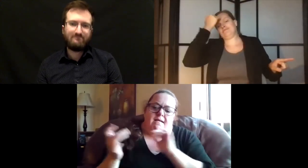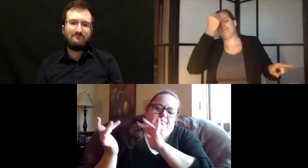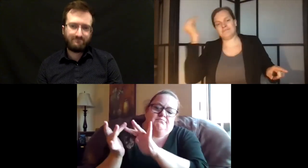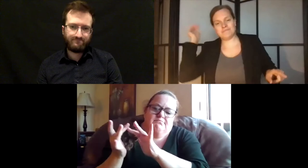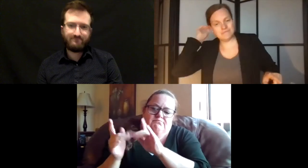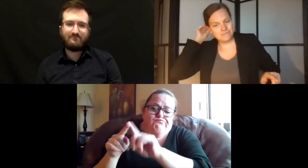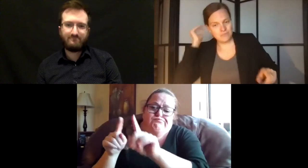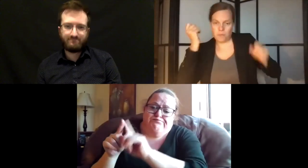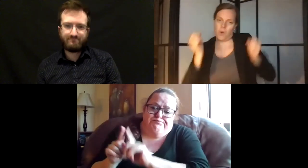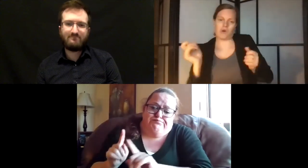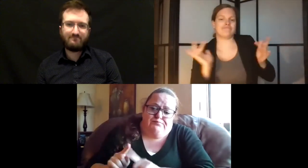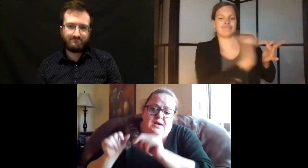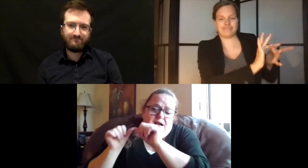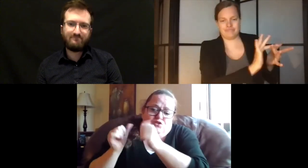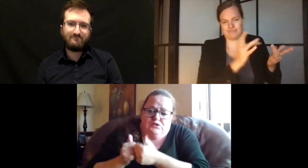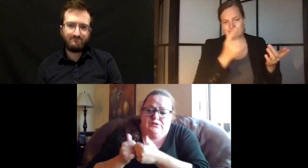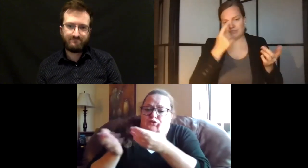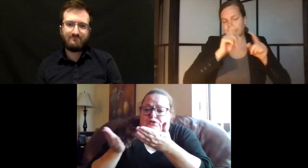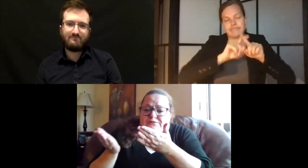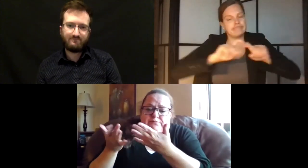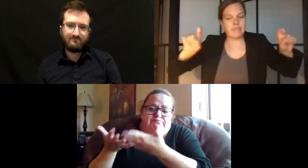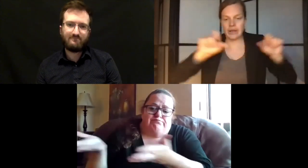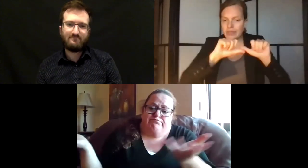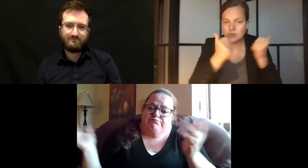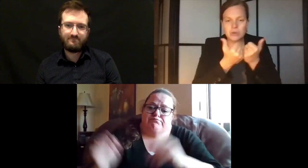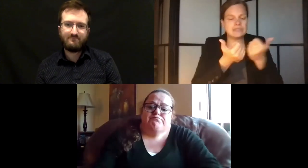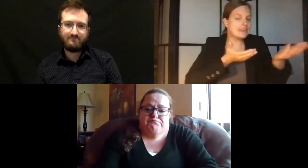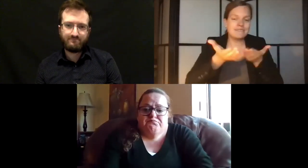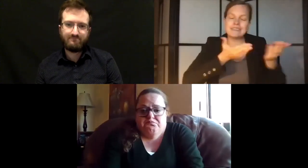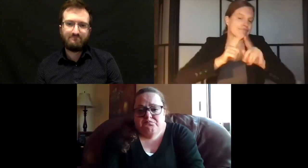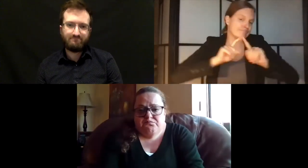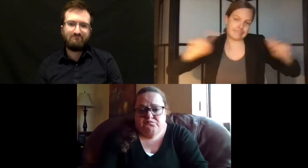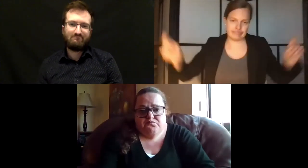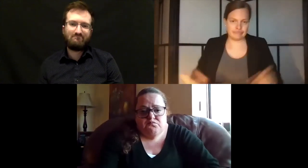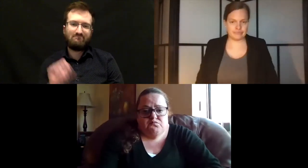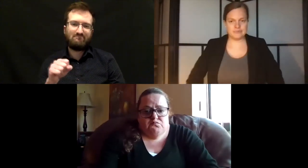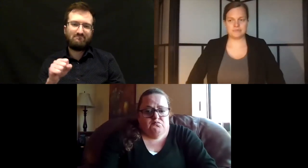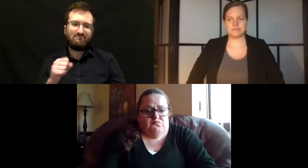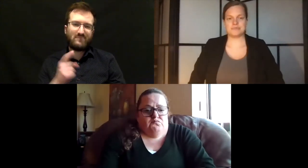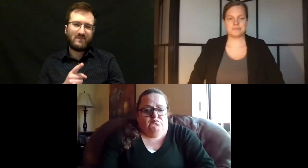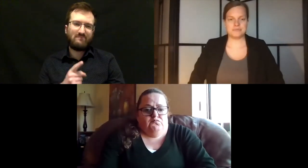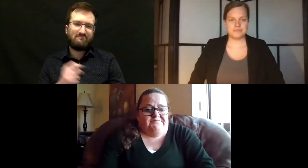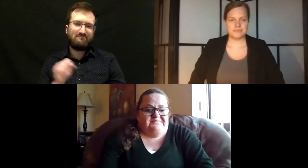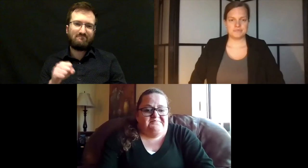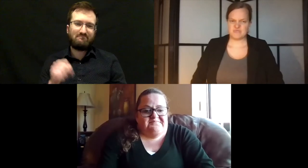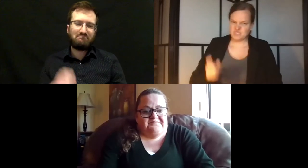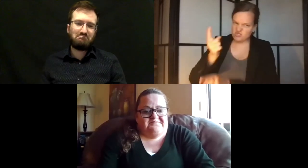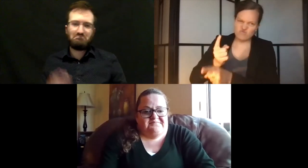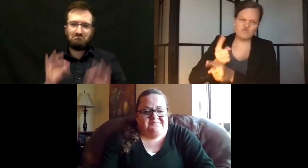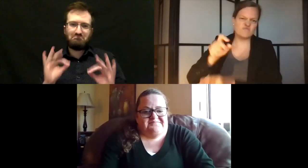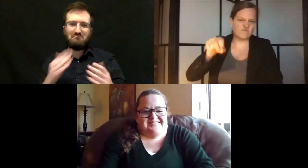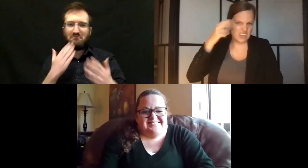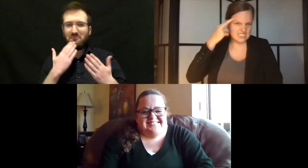And that's how that brings awareness into CHS, the employment services that we provide, as well as the other services and programs.